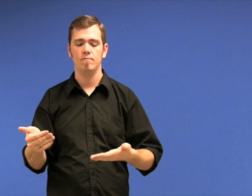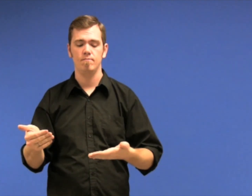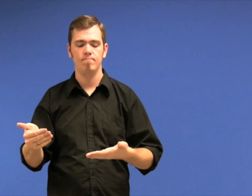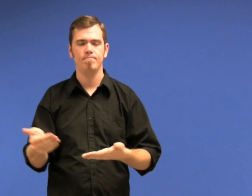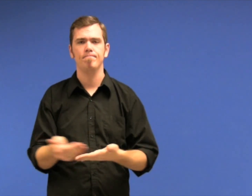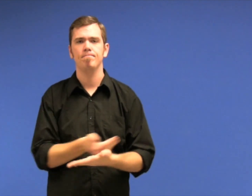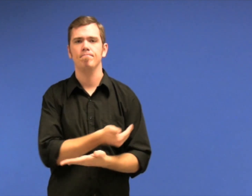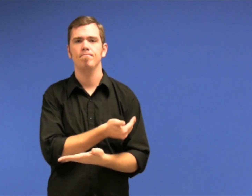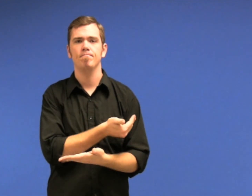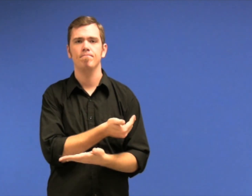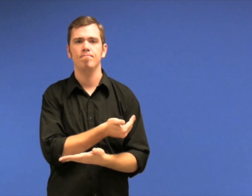New.